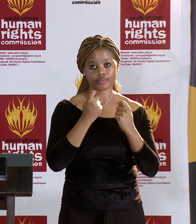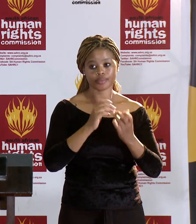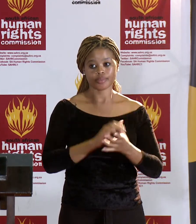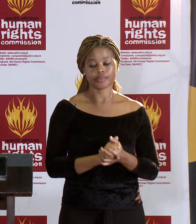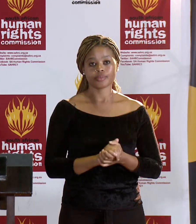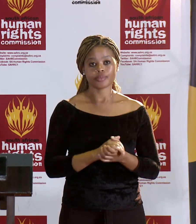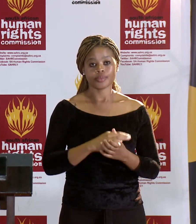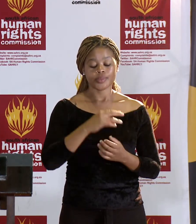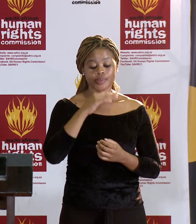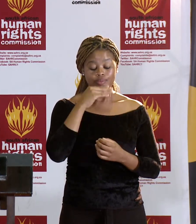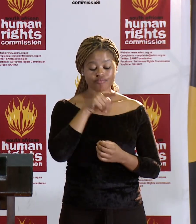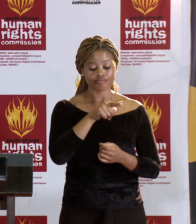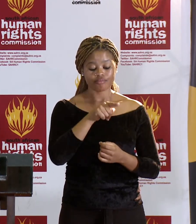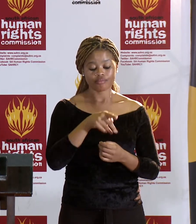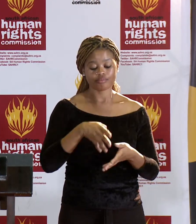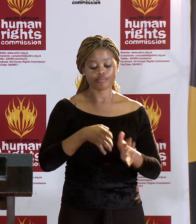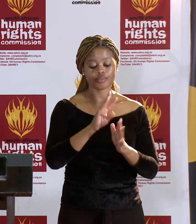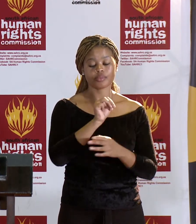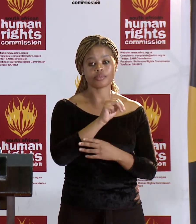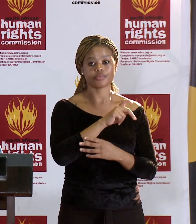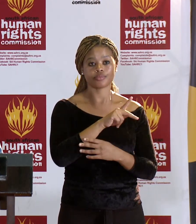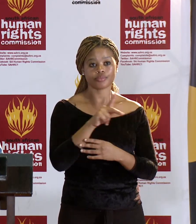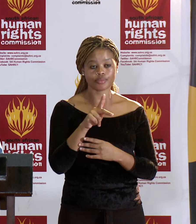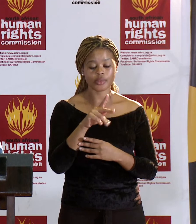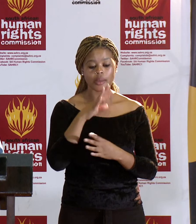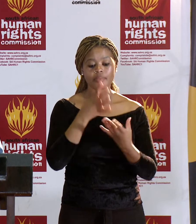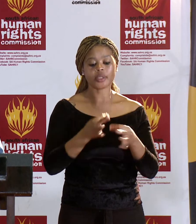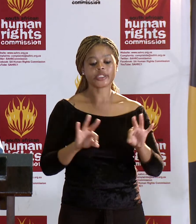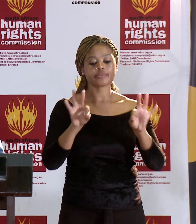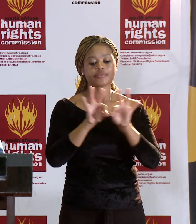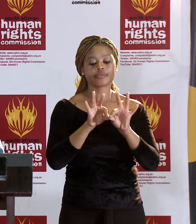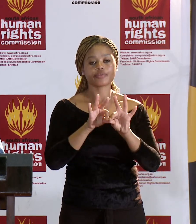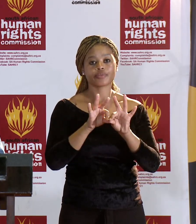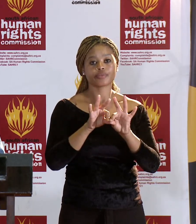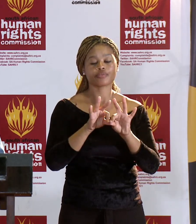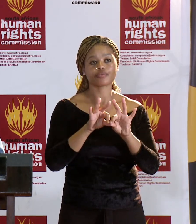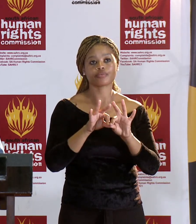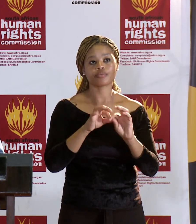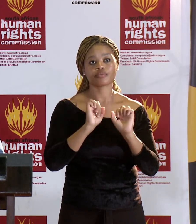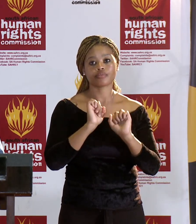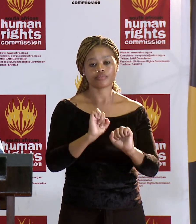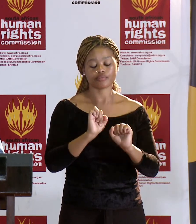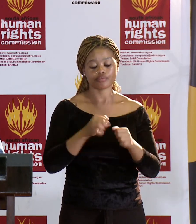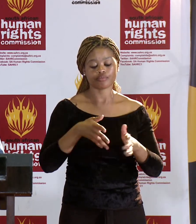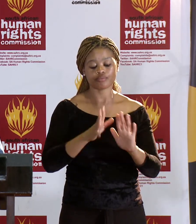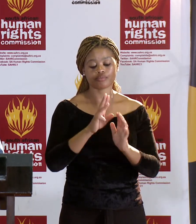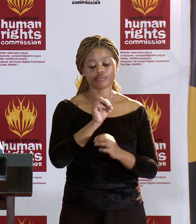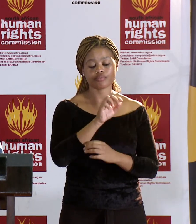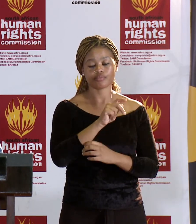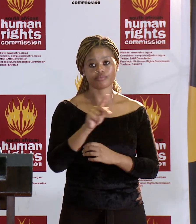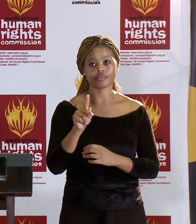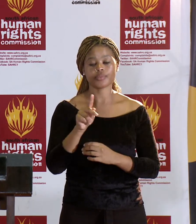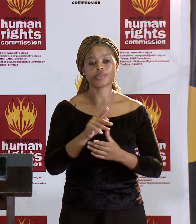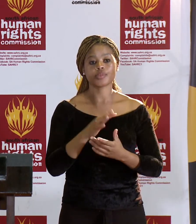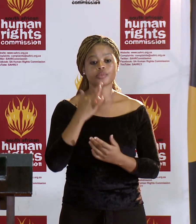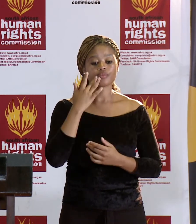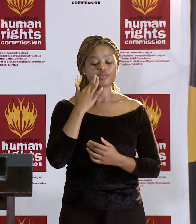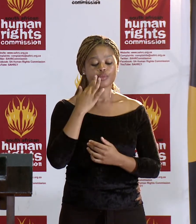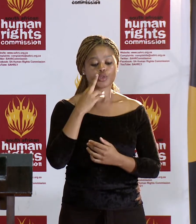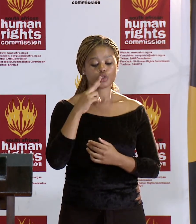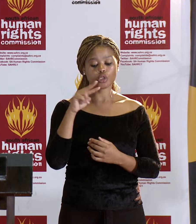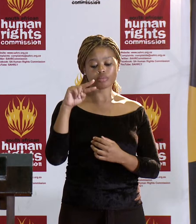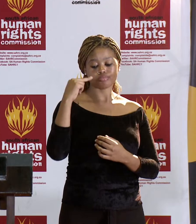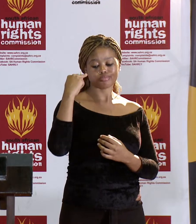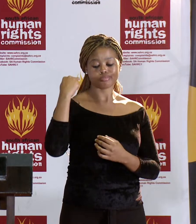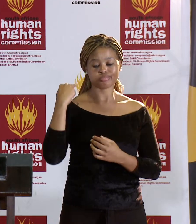This is your roadmap. This is the value of your treasured roadmap. When you look